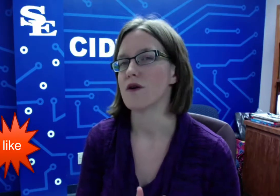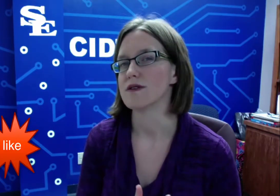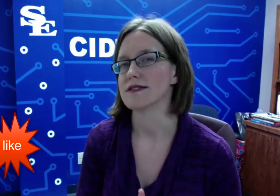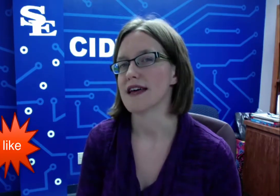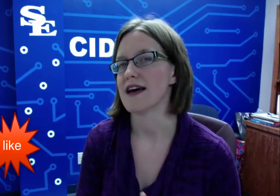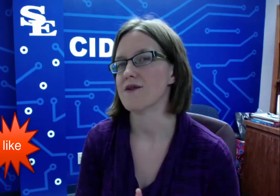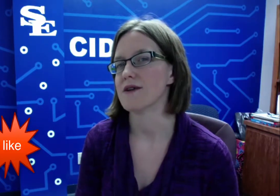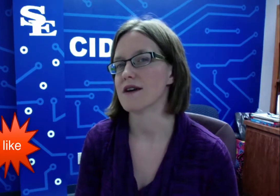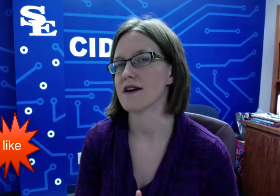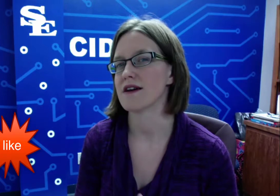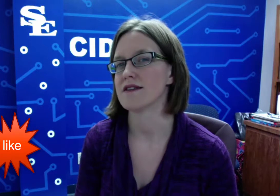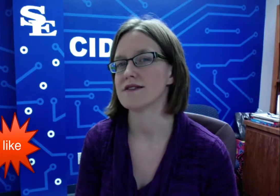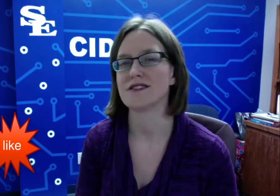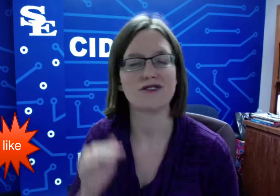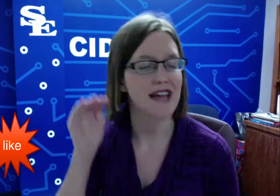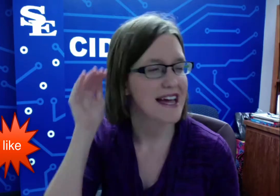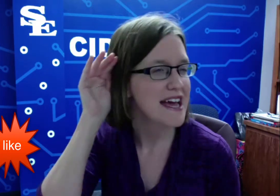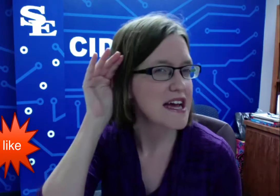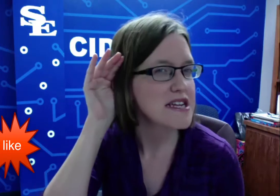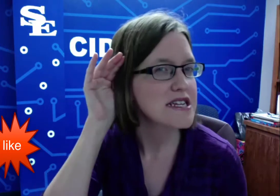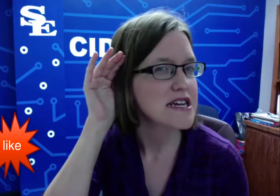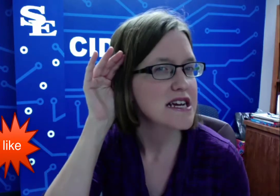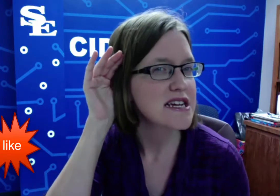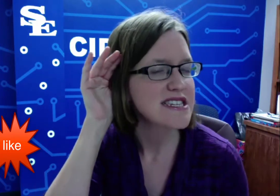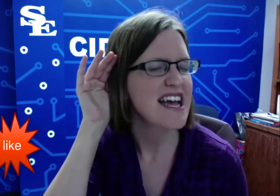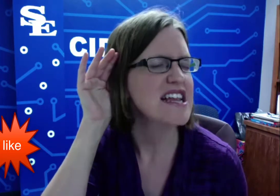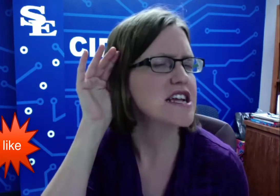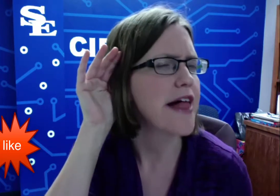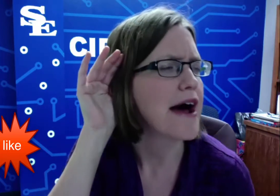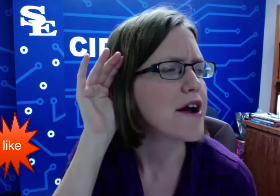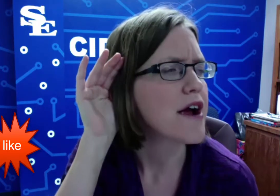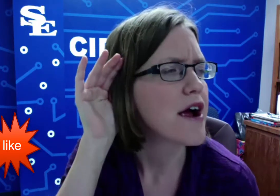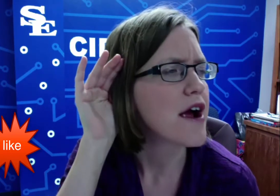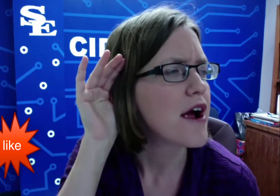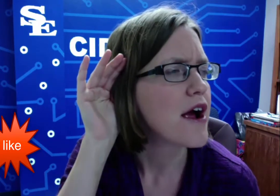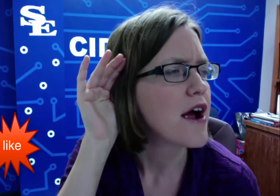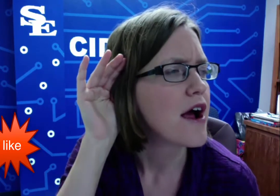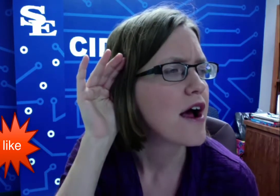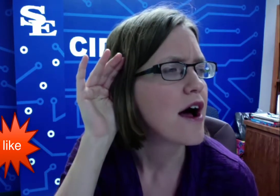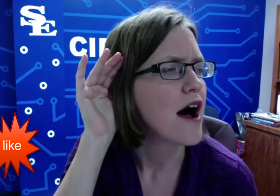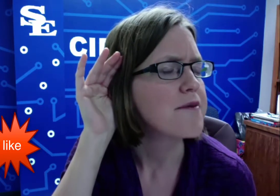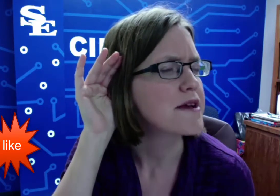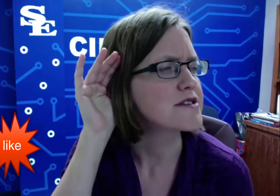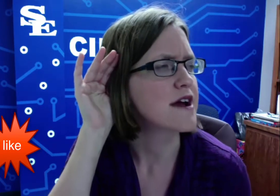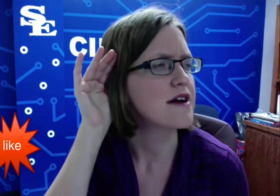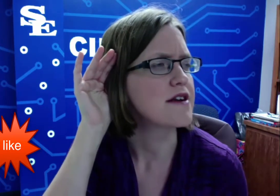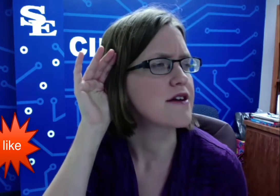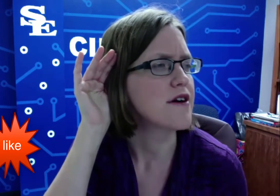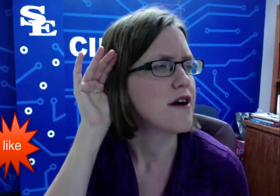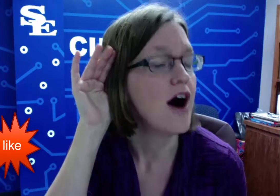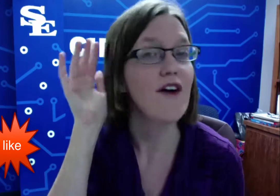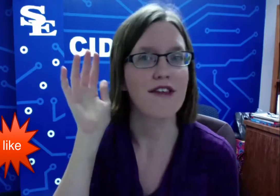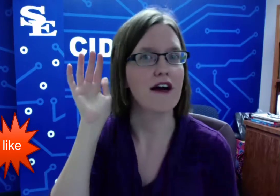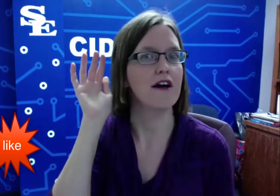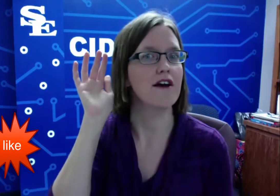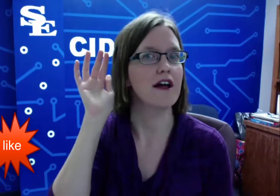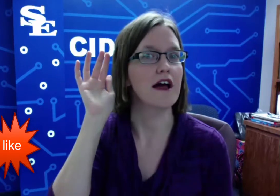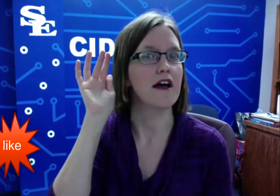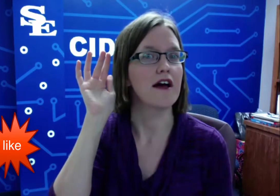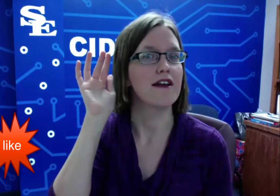Was that word? Did you say it? Say it a little louder. I'm not sure I heard you. Oh, I think I heard it. Did